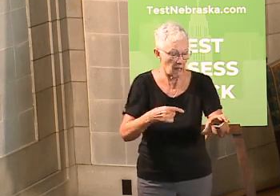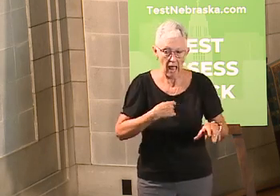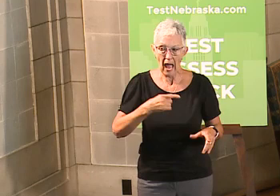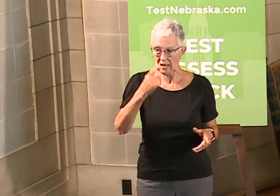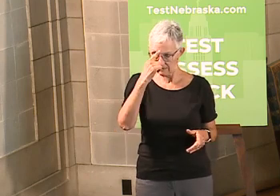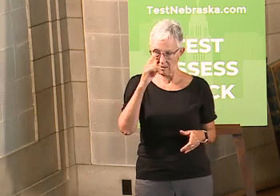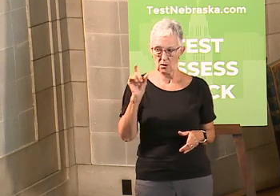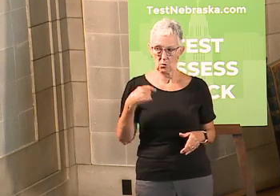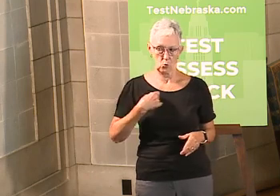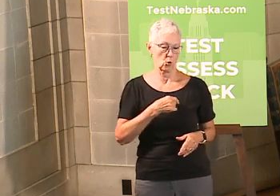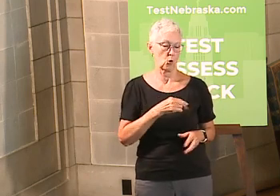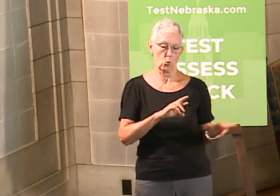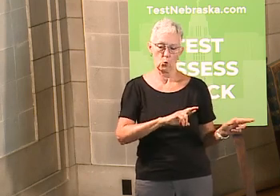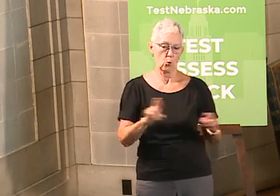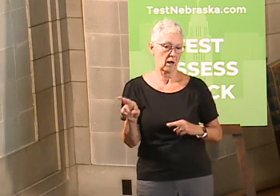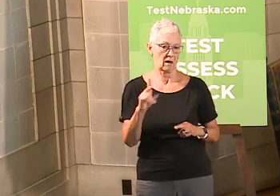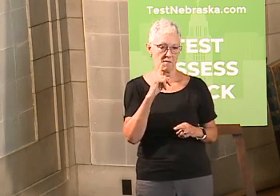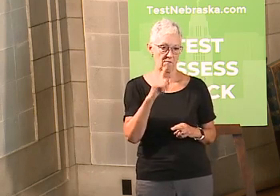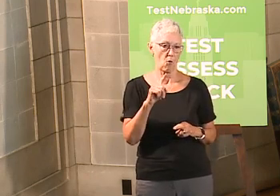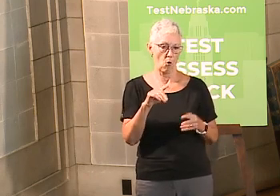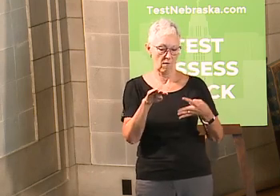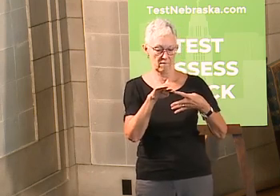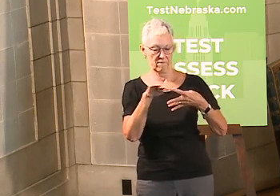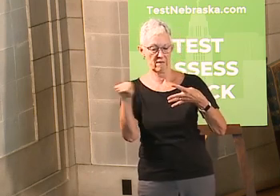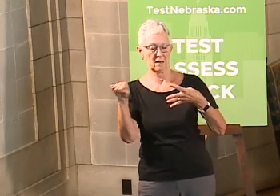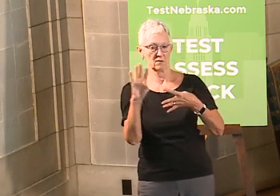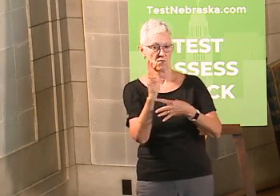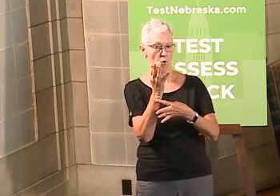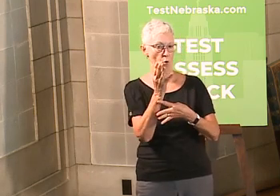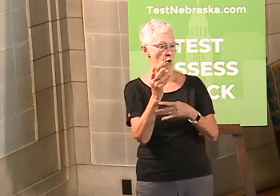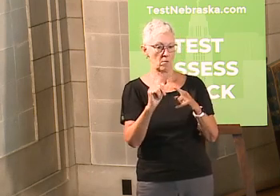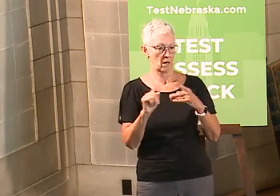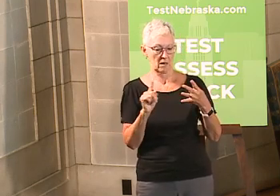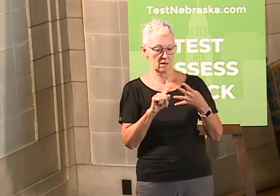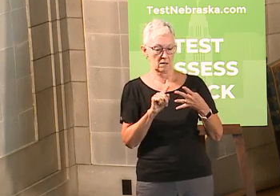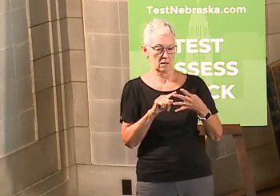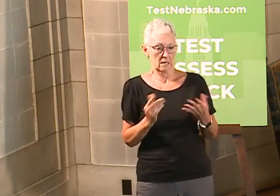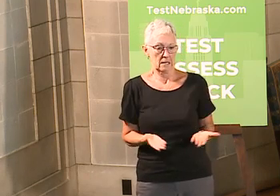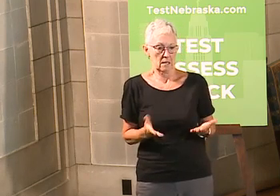ready to move into phase 4 across the state, but the Lancaster County gets to go do something separate.